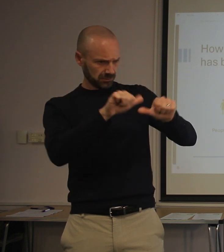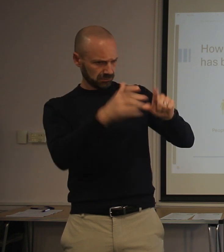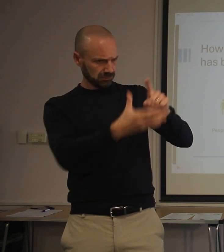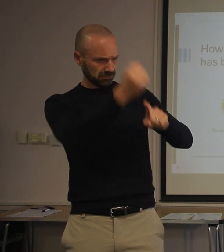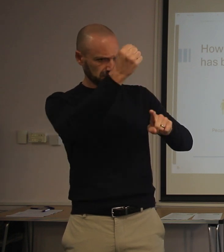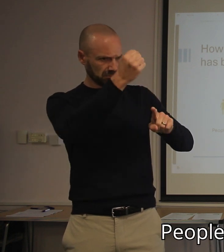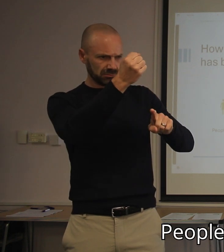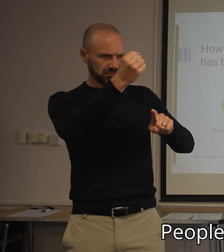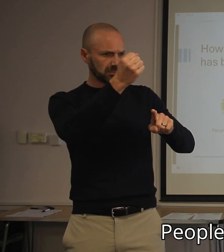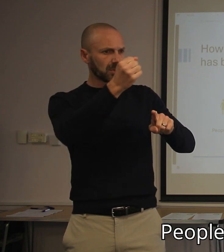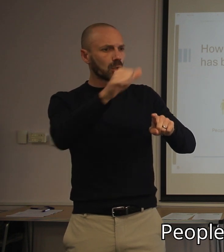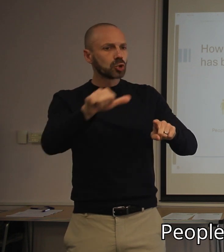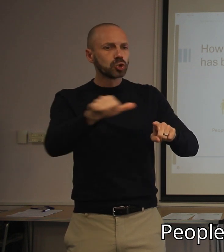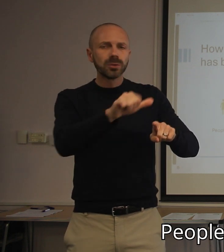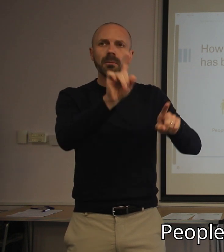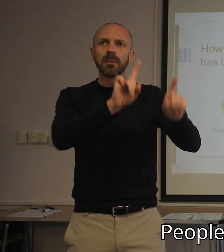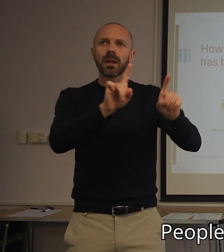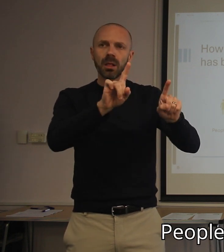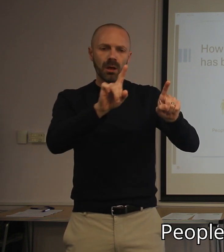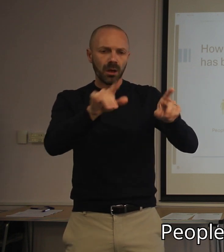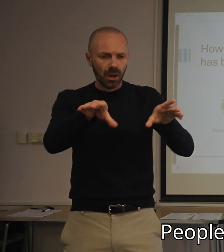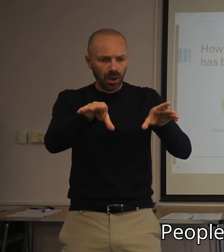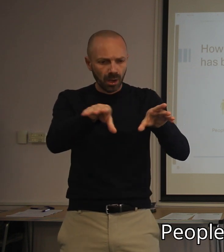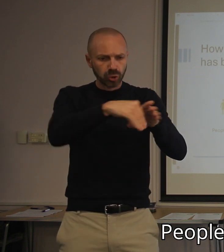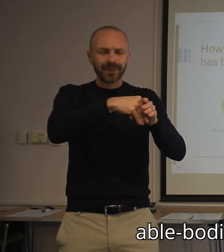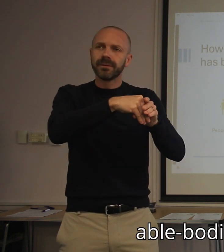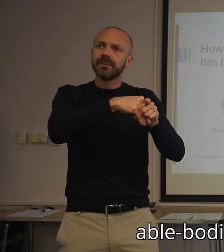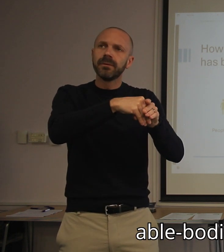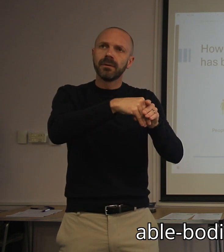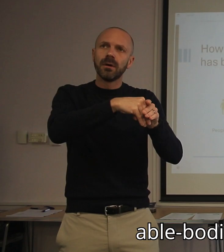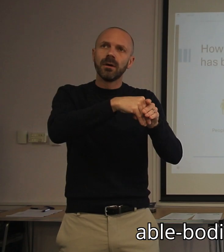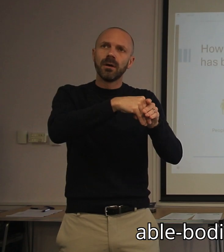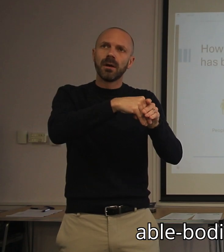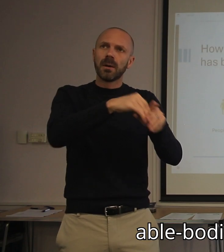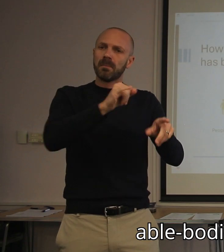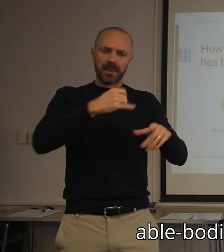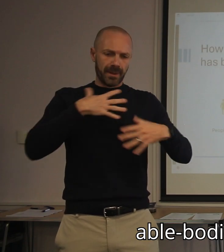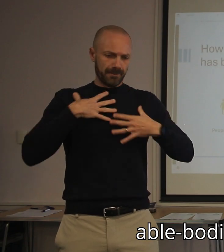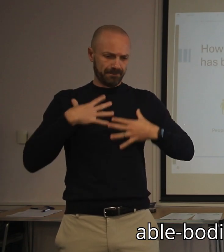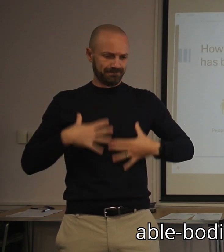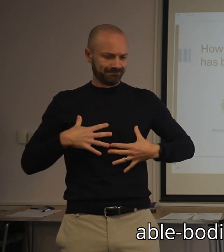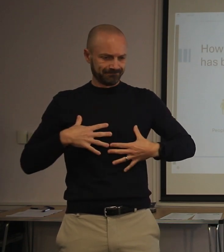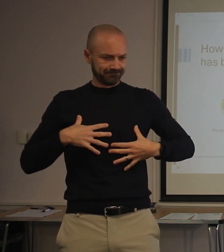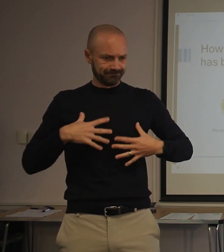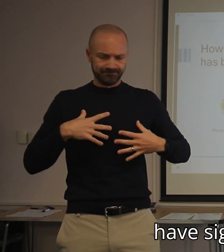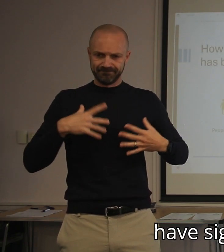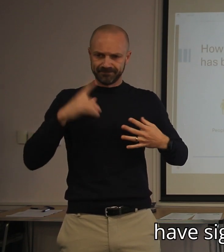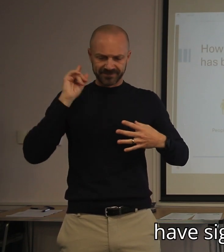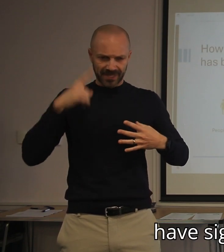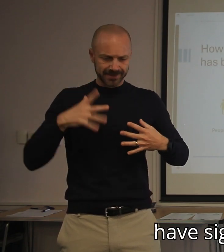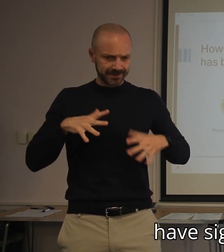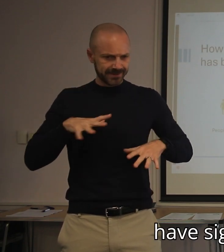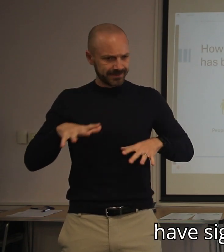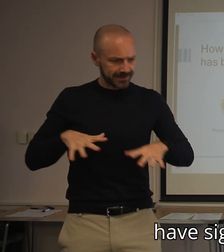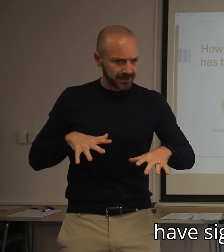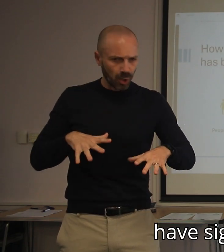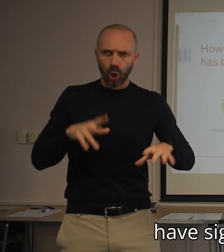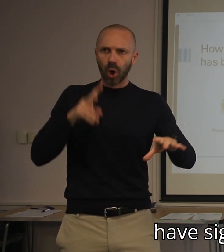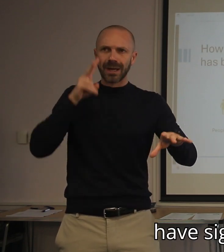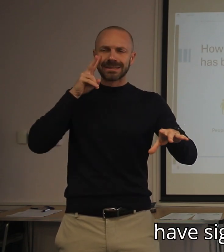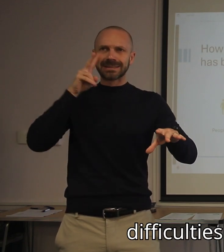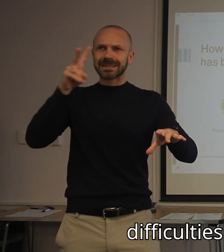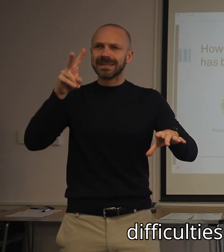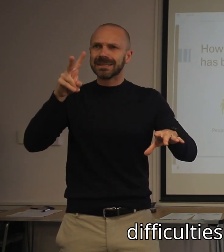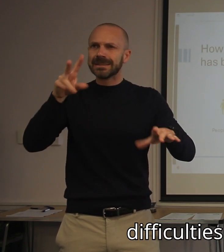in. People who perhaps are not able-bodied, perhaps people who have sight